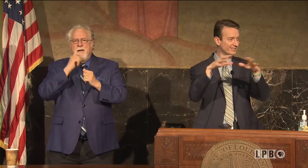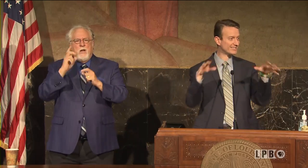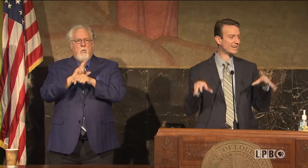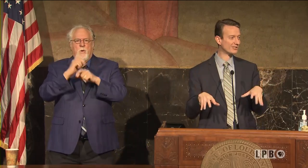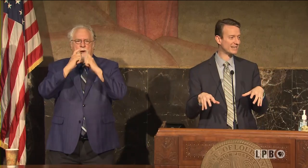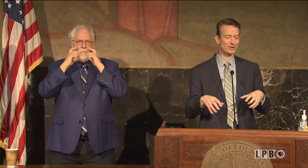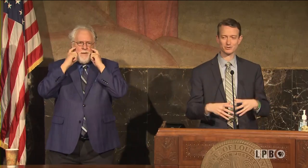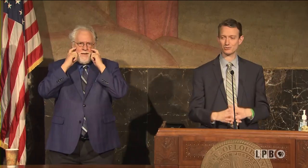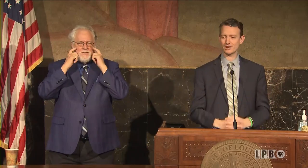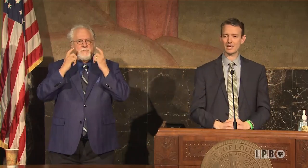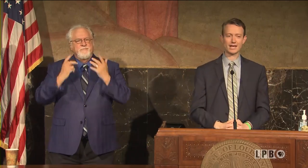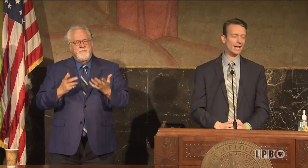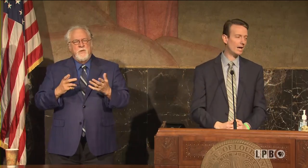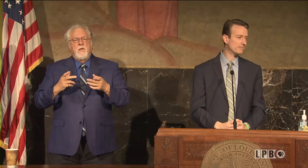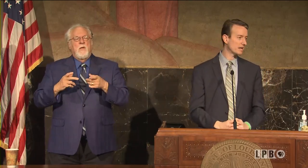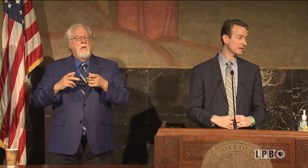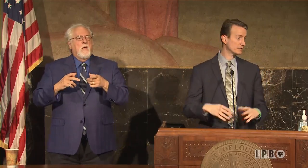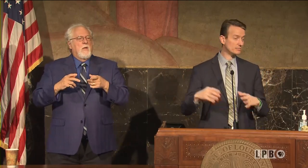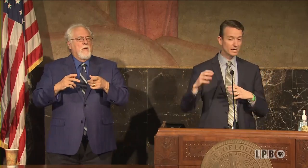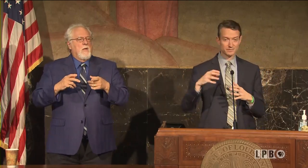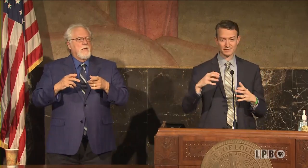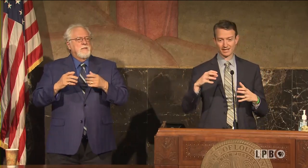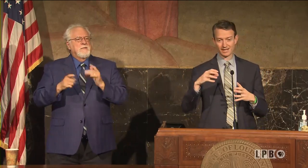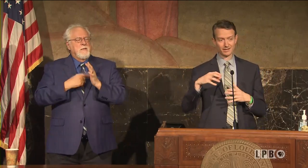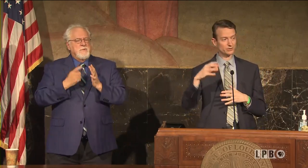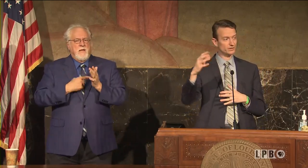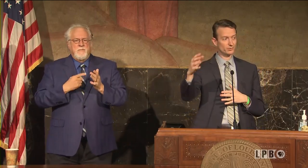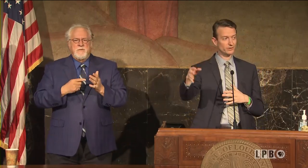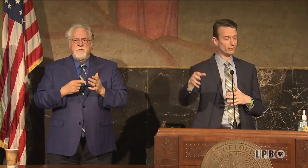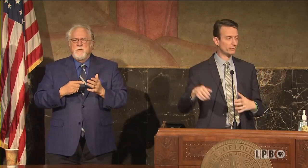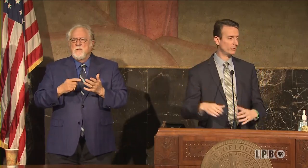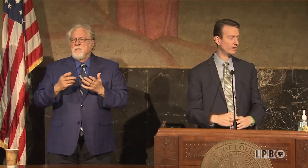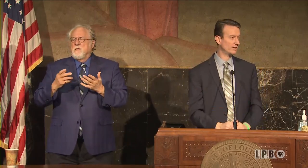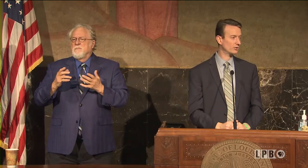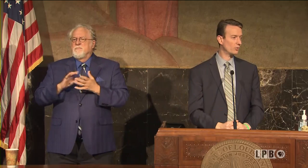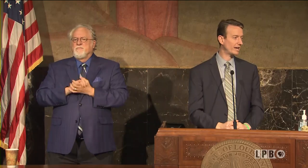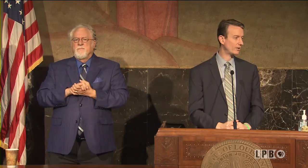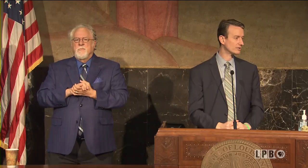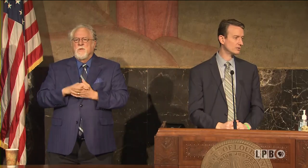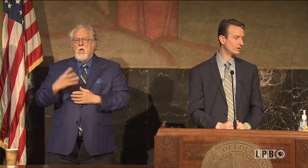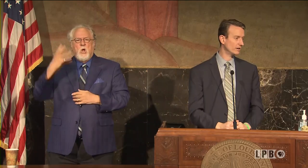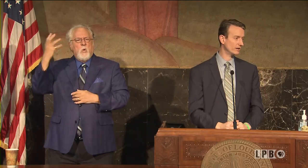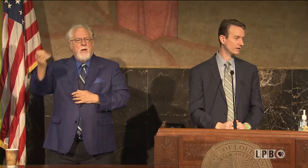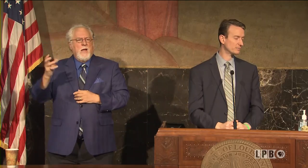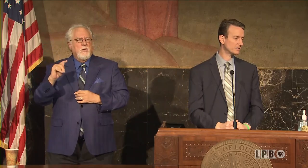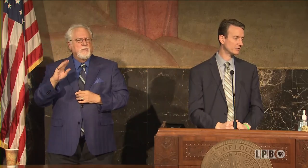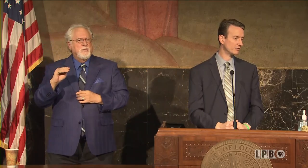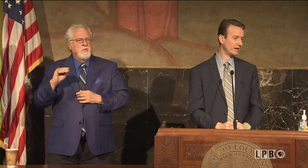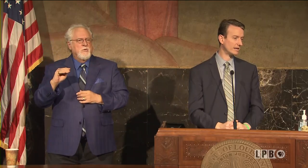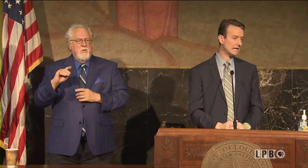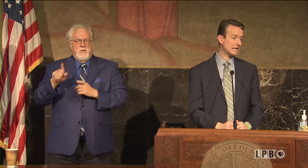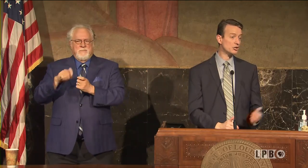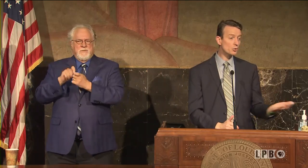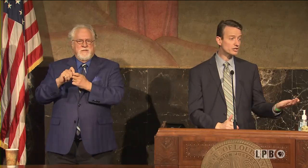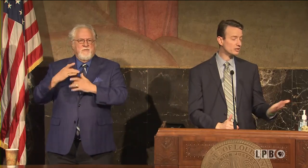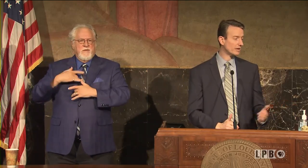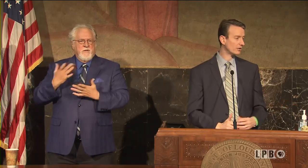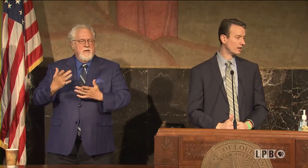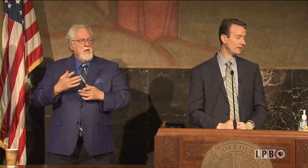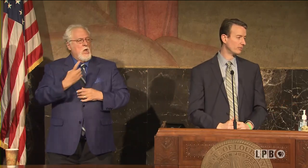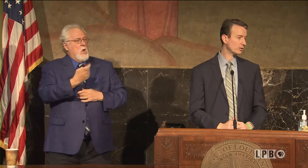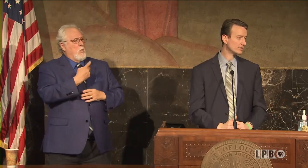masks. That doesn't count as a household. Sometimes associated with going out to a specific event. Your